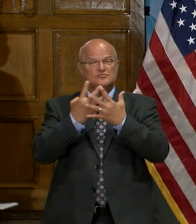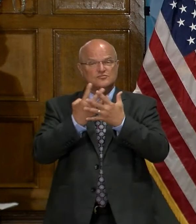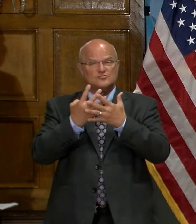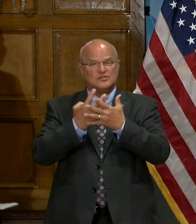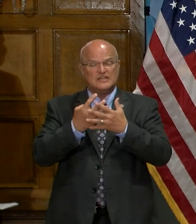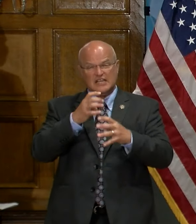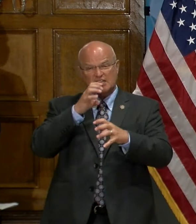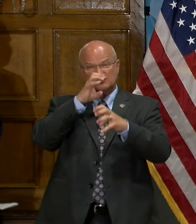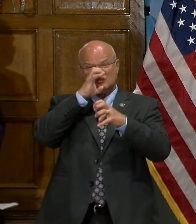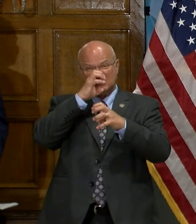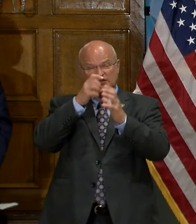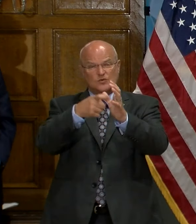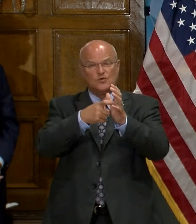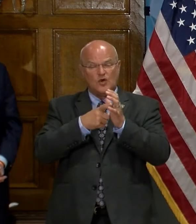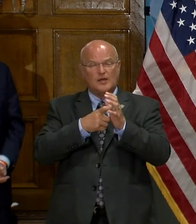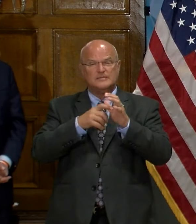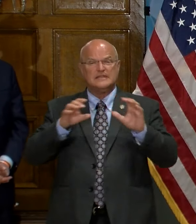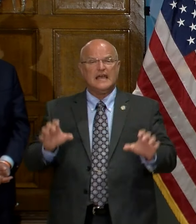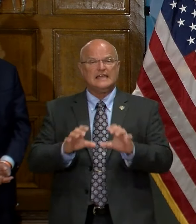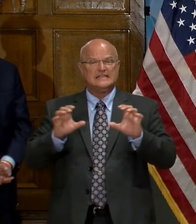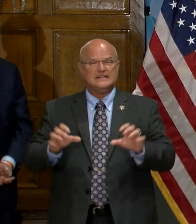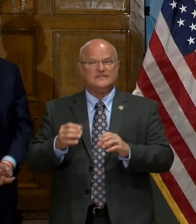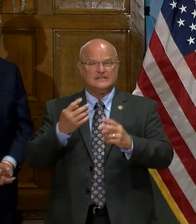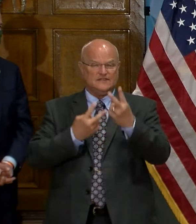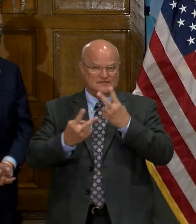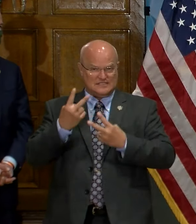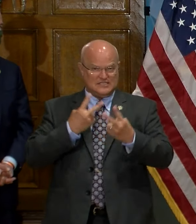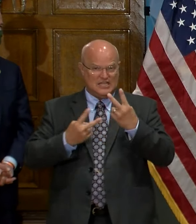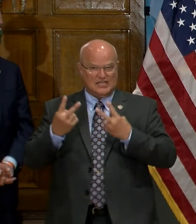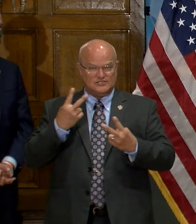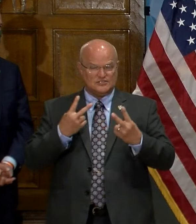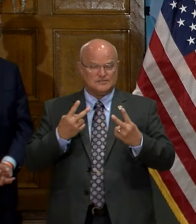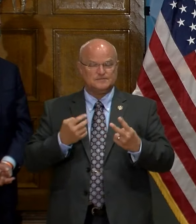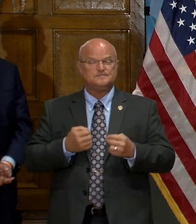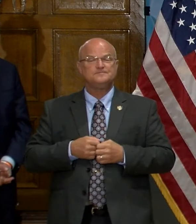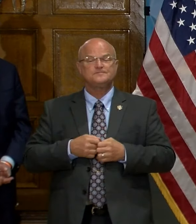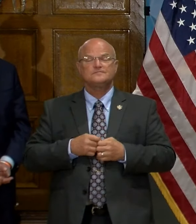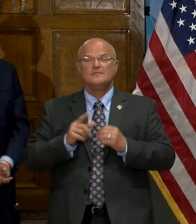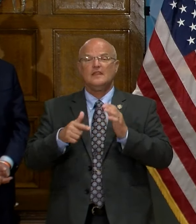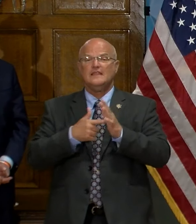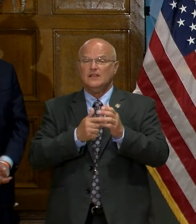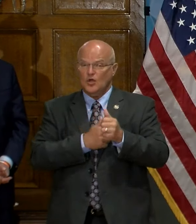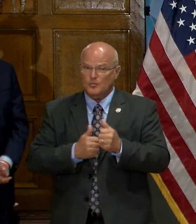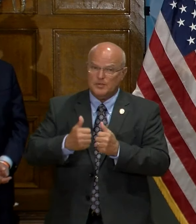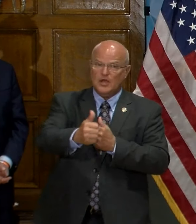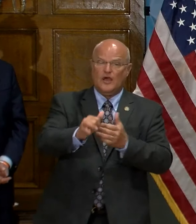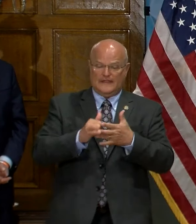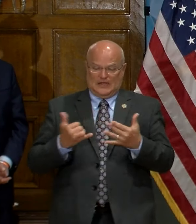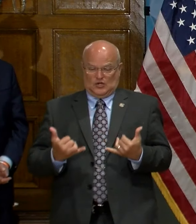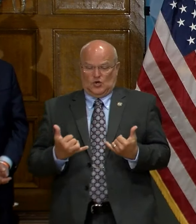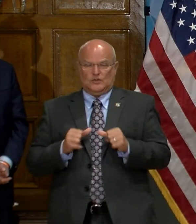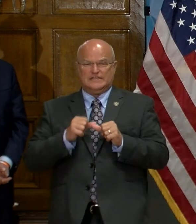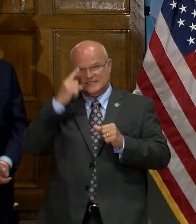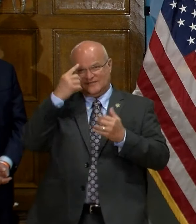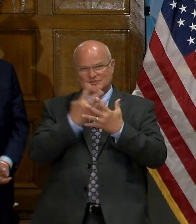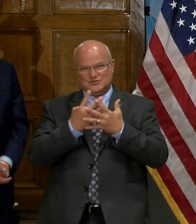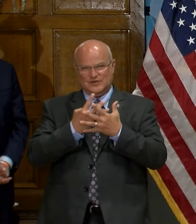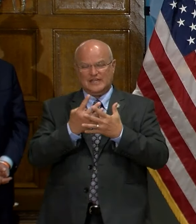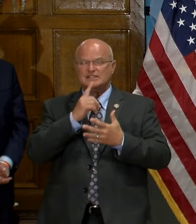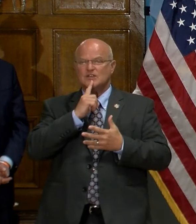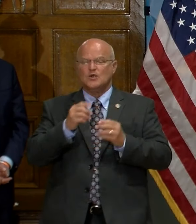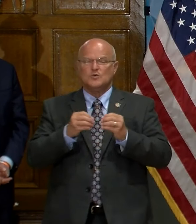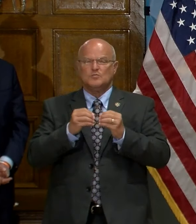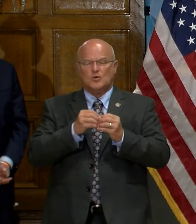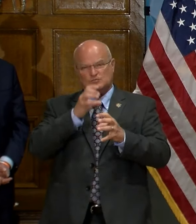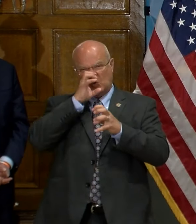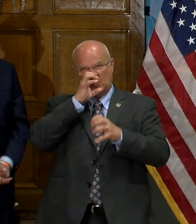and strict requirements related to these activities and visitation efforts. And these go beyond those that currently exist for screening, so they're even